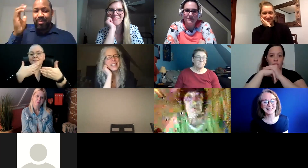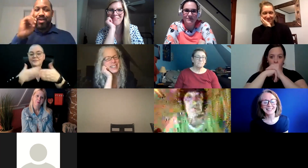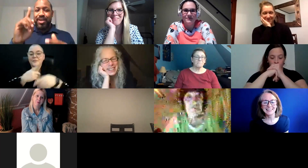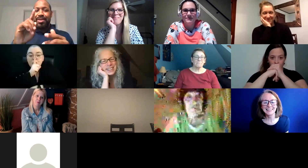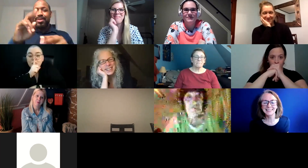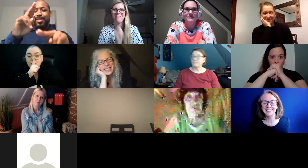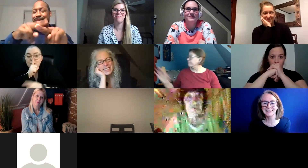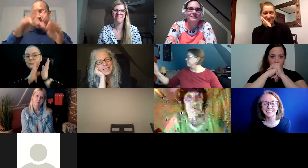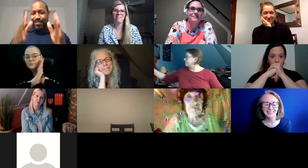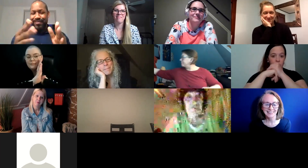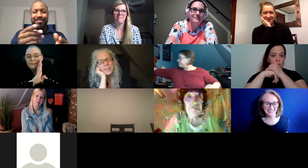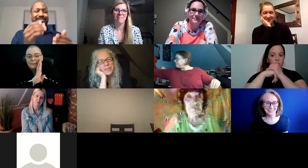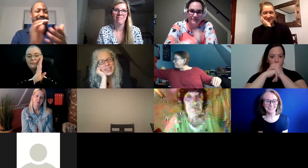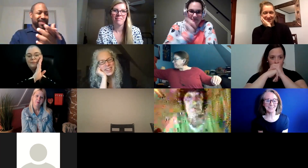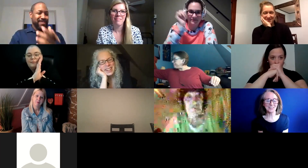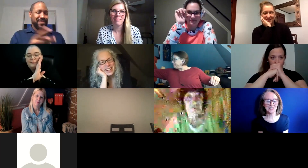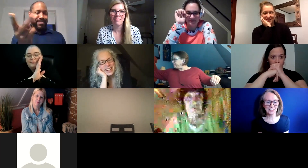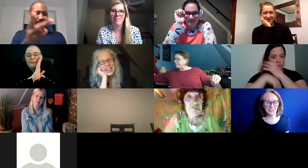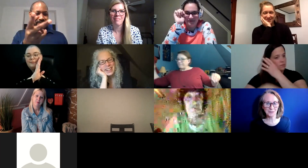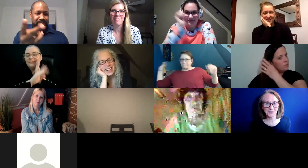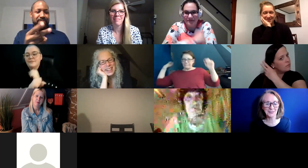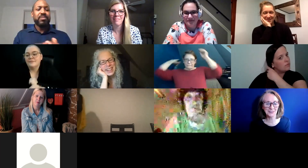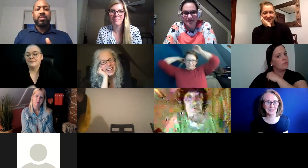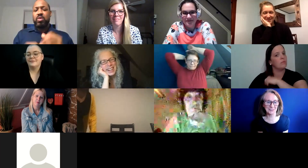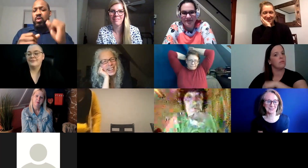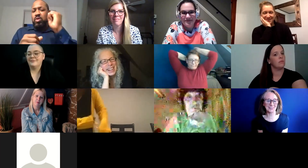position. Don't tell Anna.